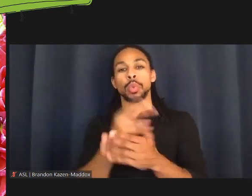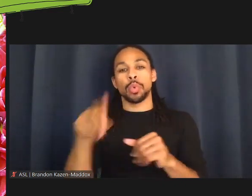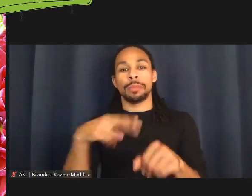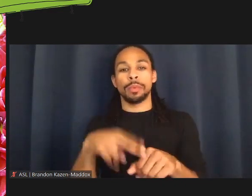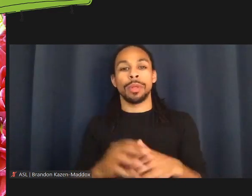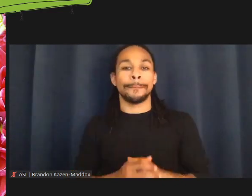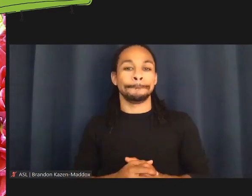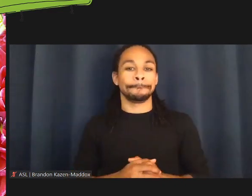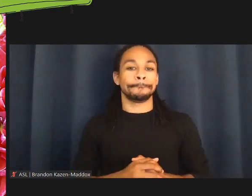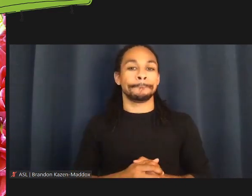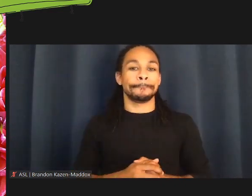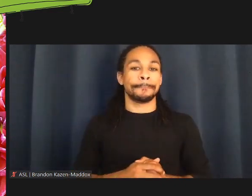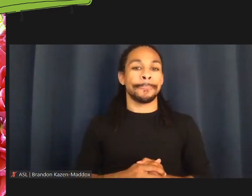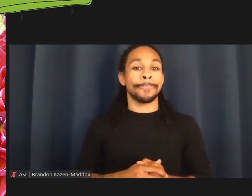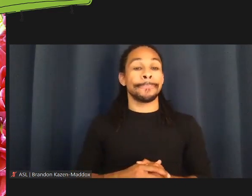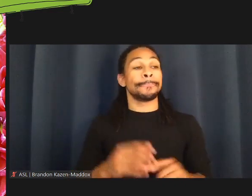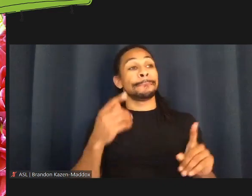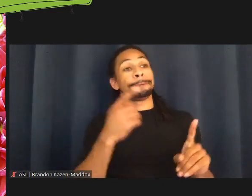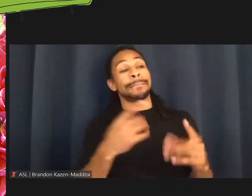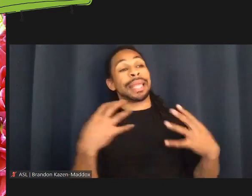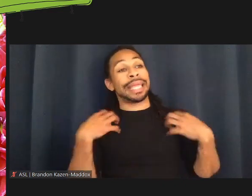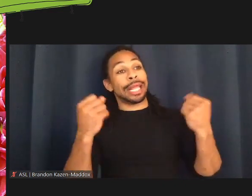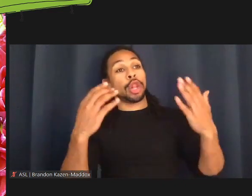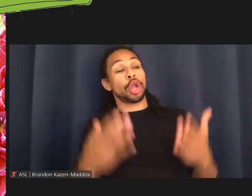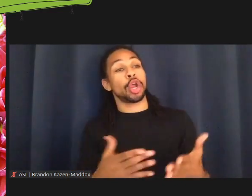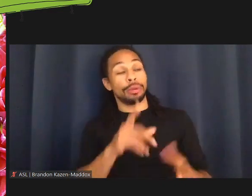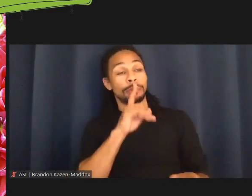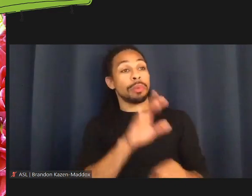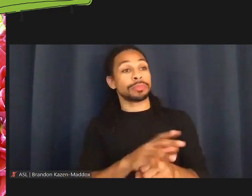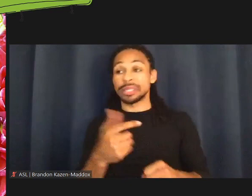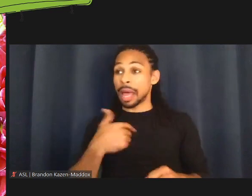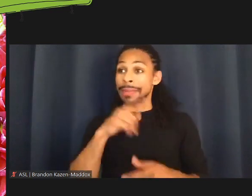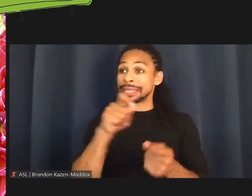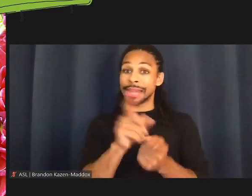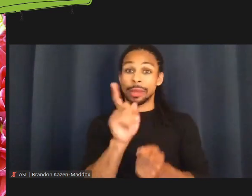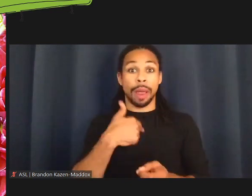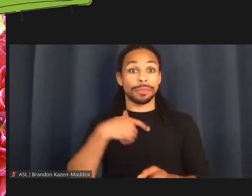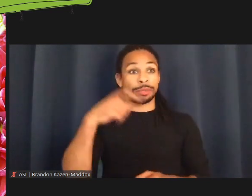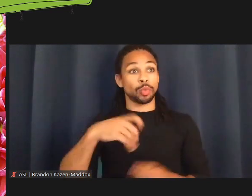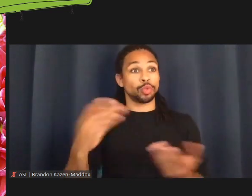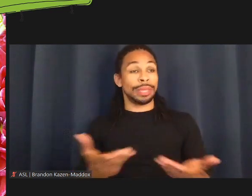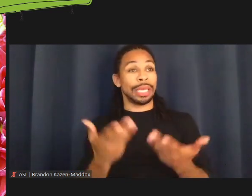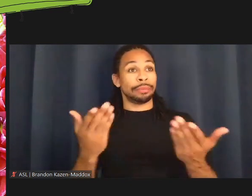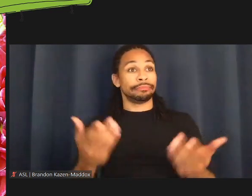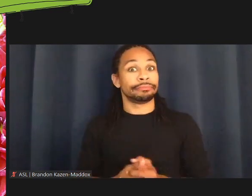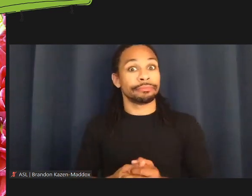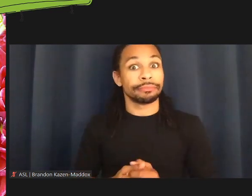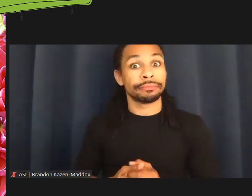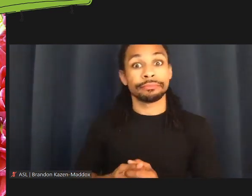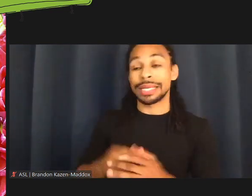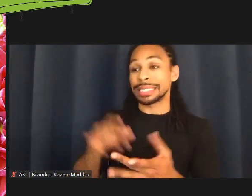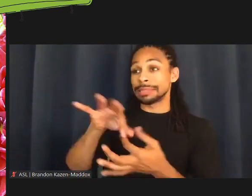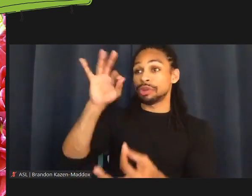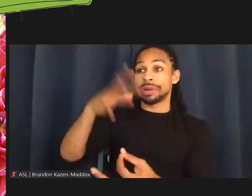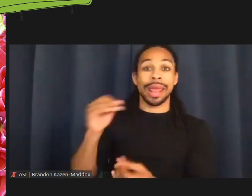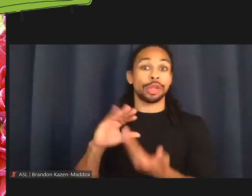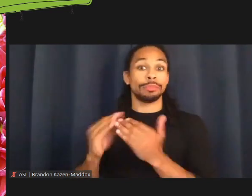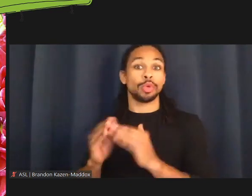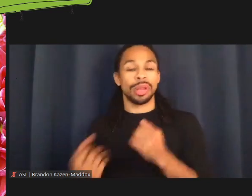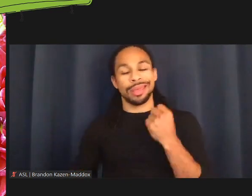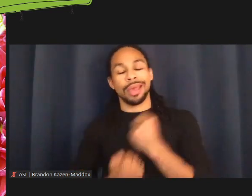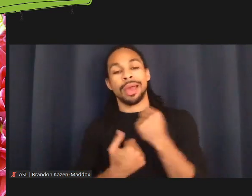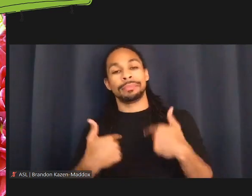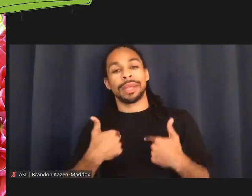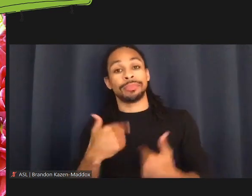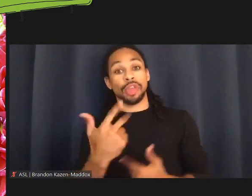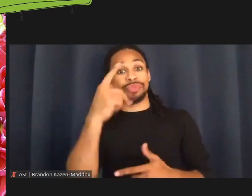Healer affirms I'm exactly where I'm supposed to be. Spirit and community got me. 3 summers at an ice cream shop,